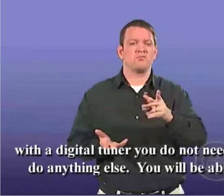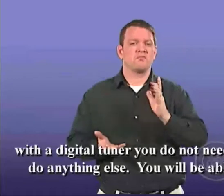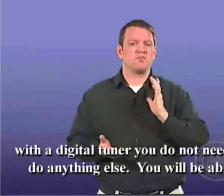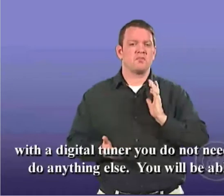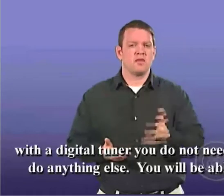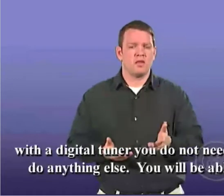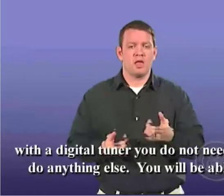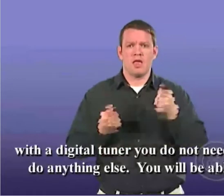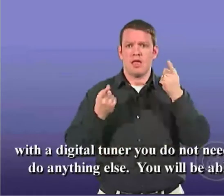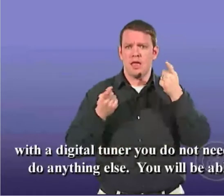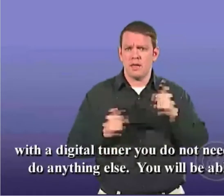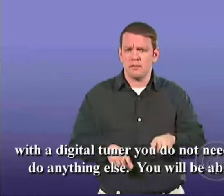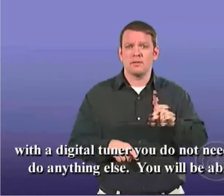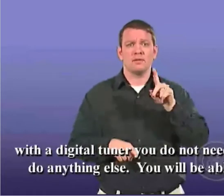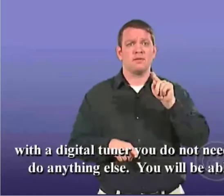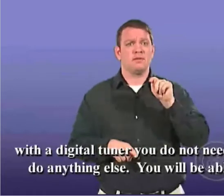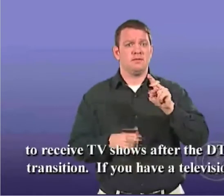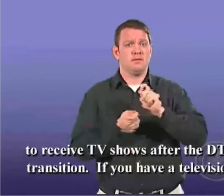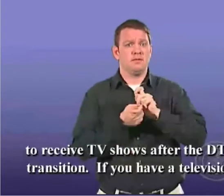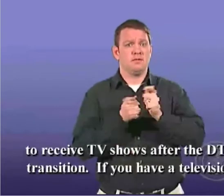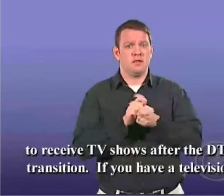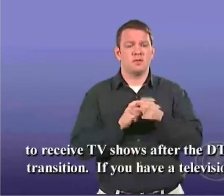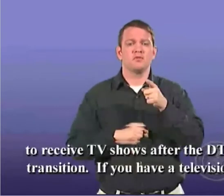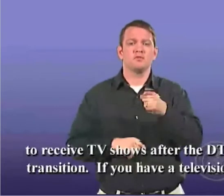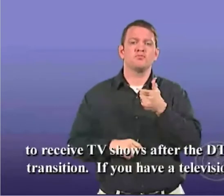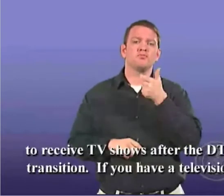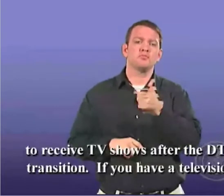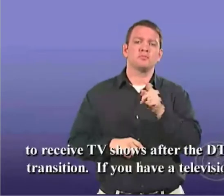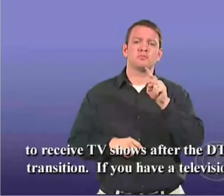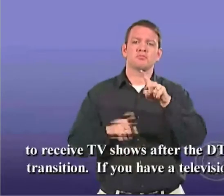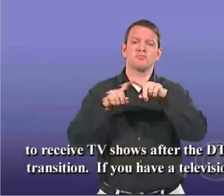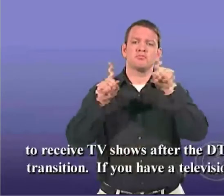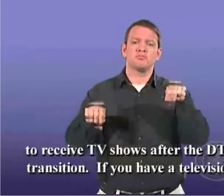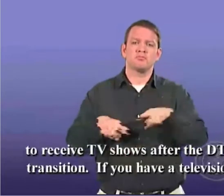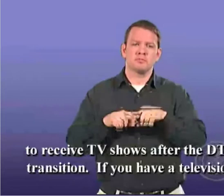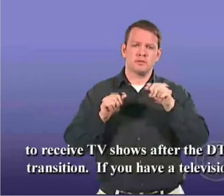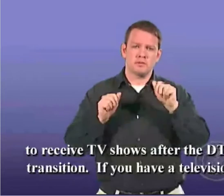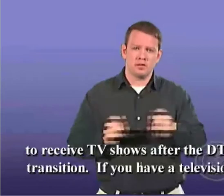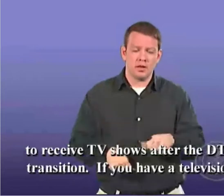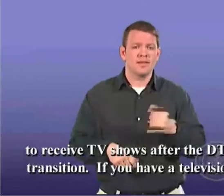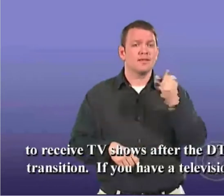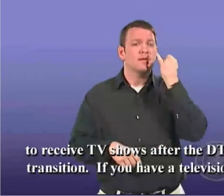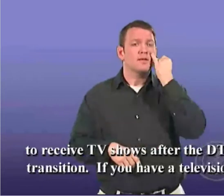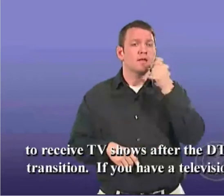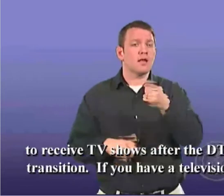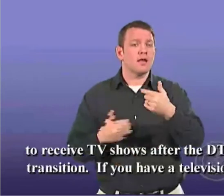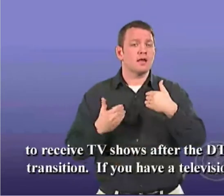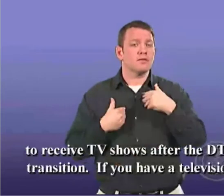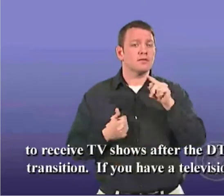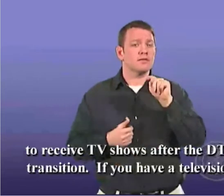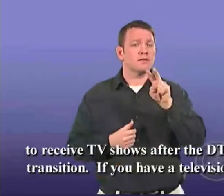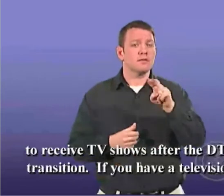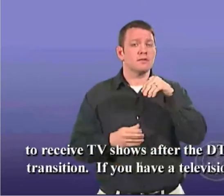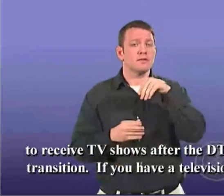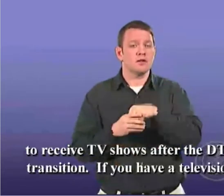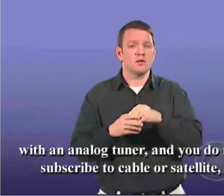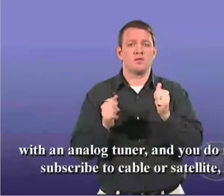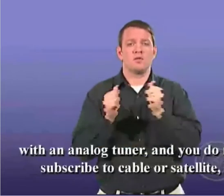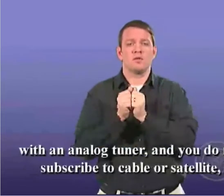else. You will be able to receive TV shows after the DTV transition. If you have a television with an